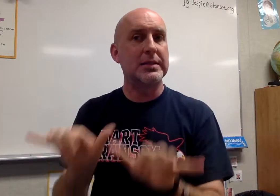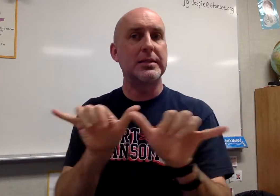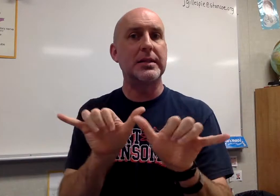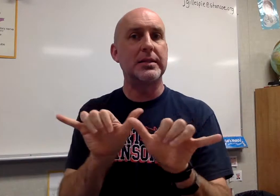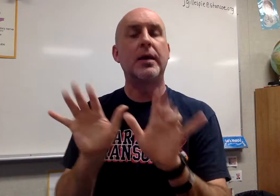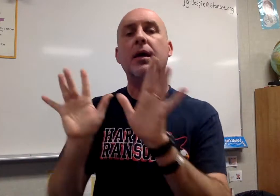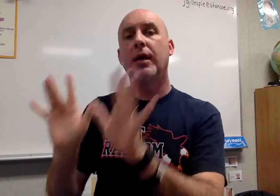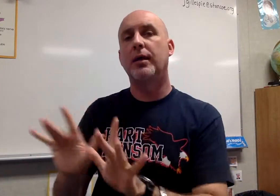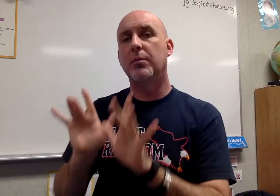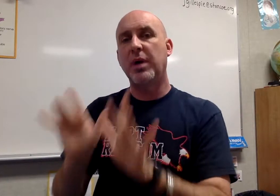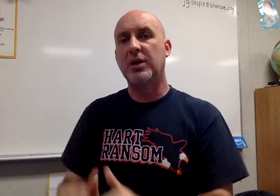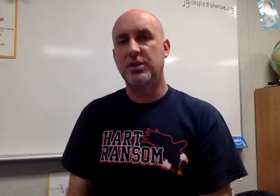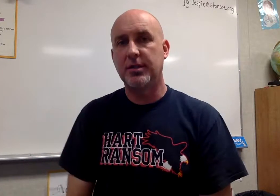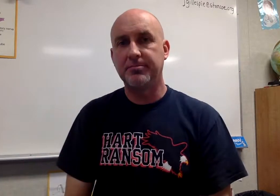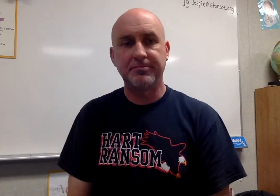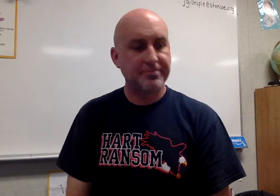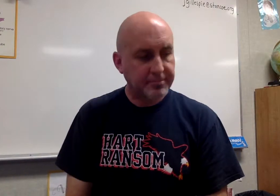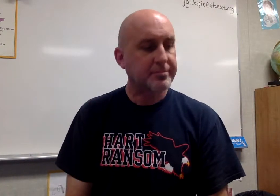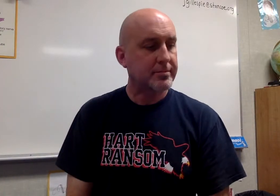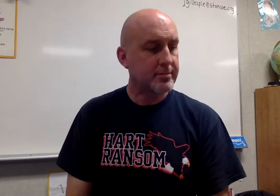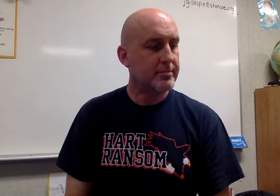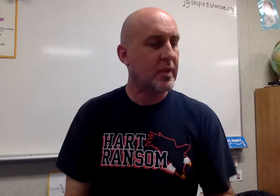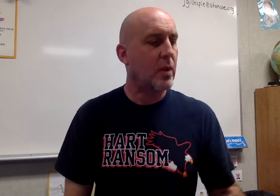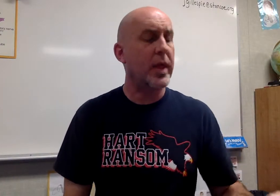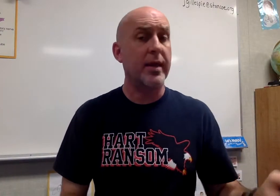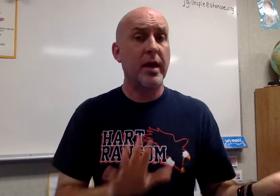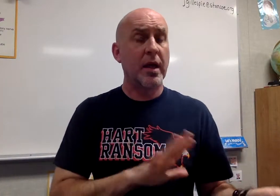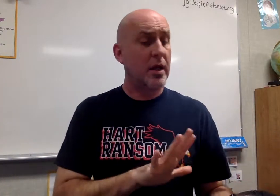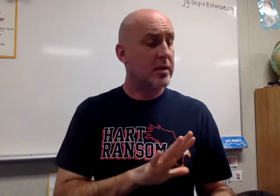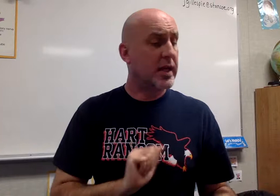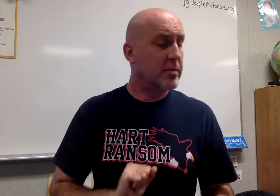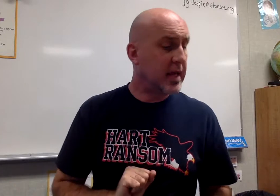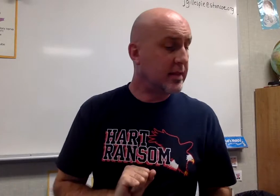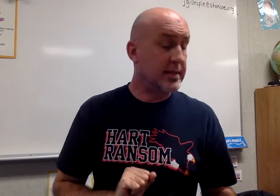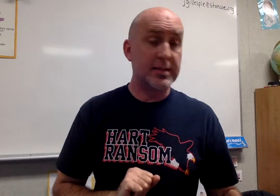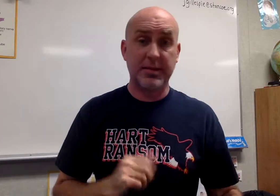consistent, and compassionate. Okay, looking at my list to see if I